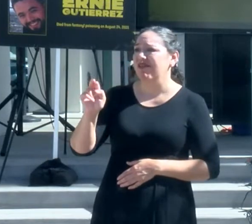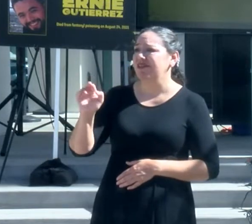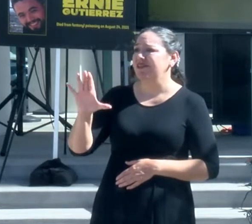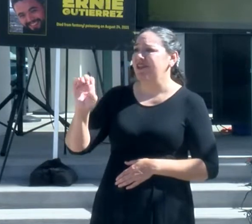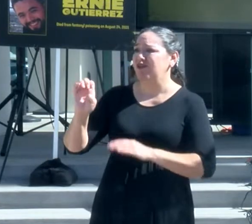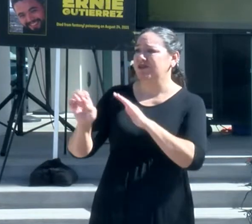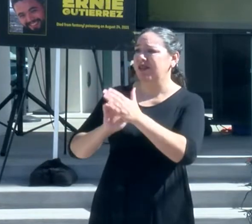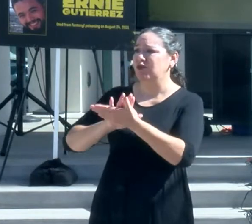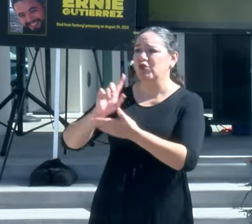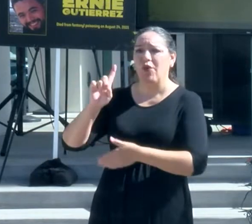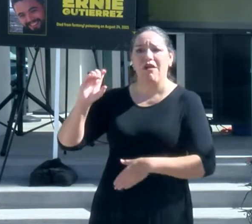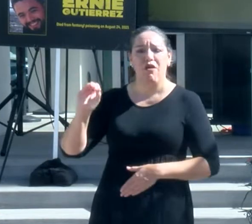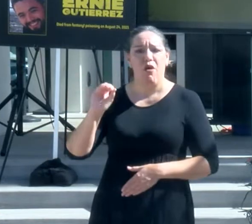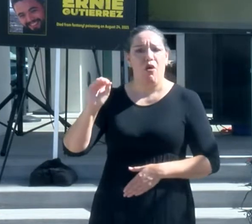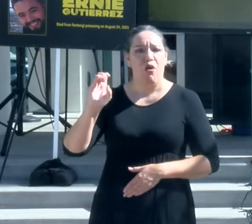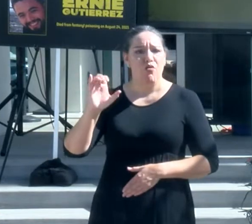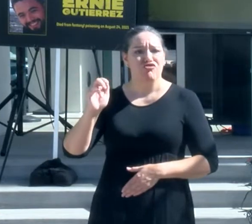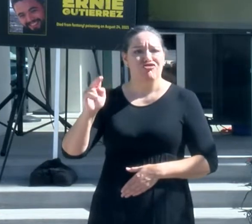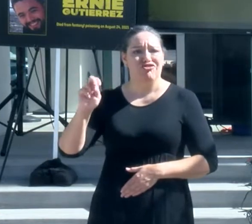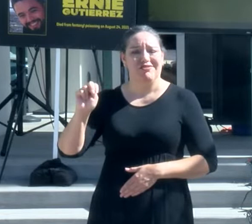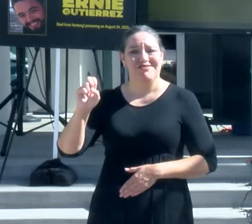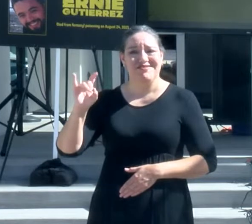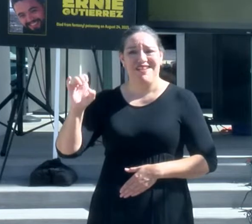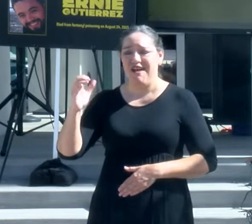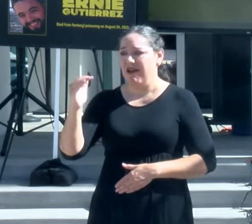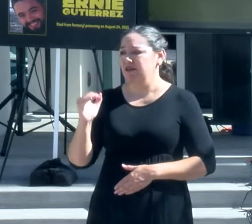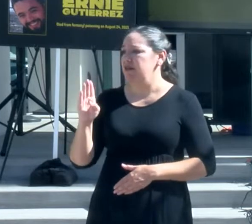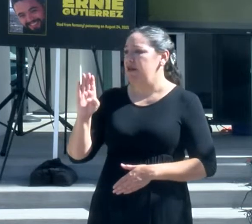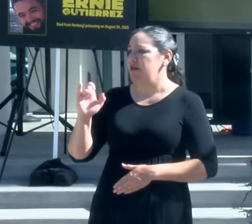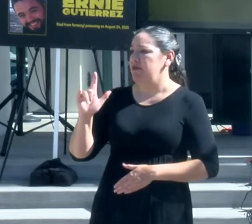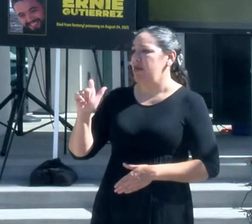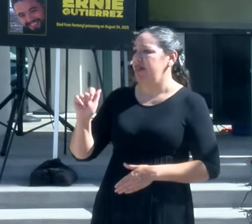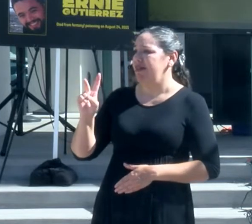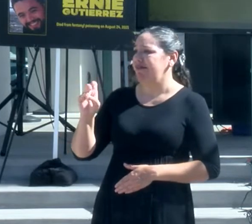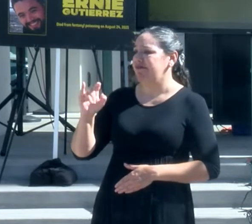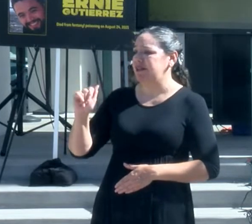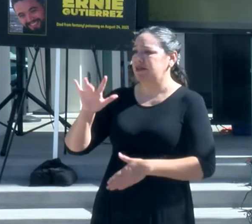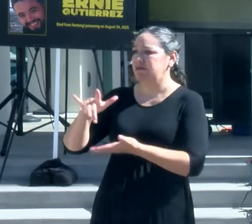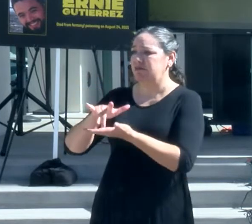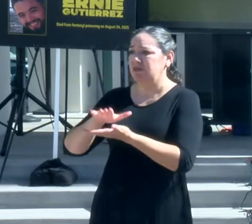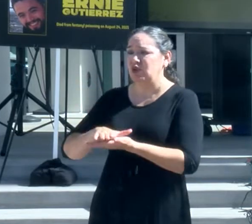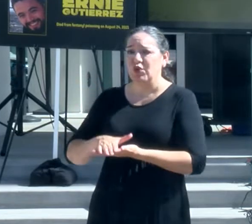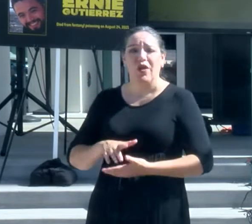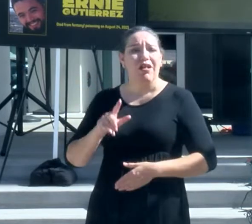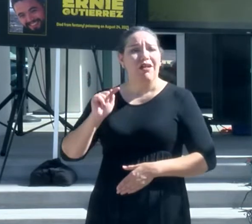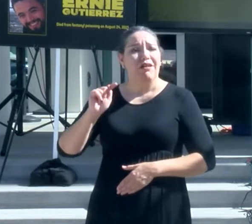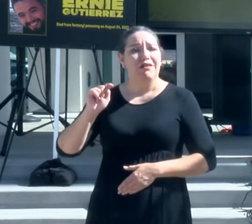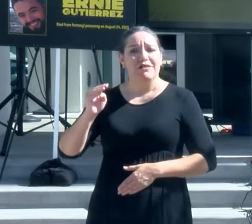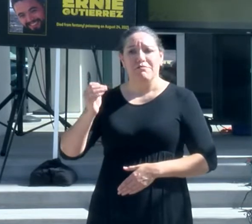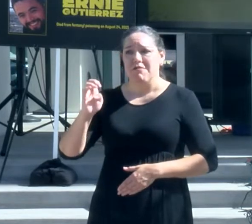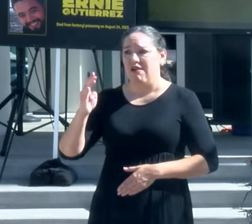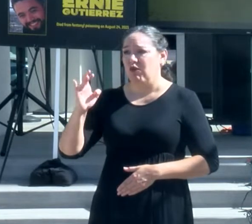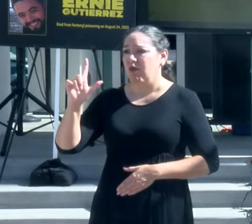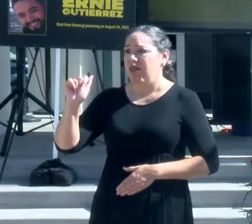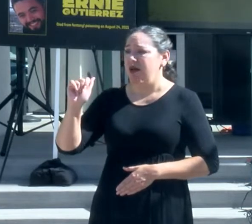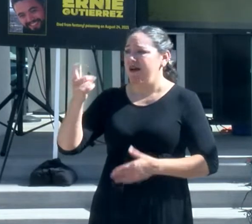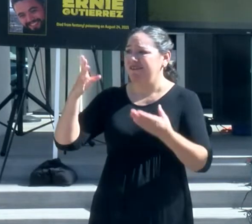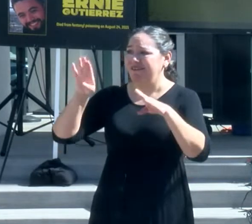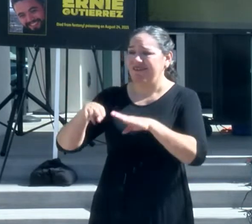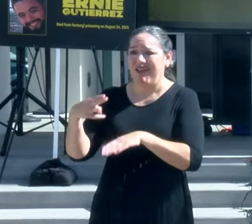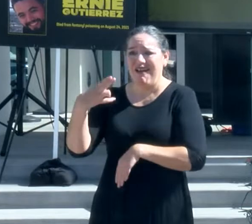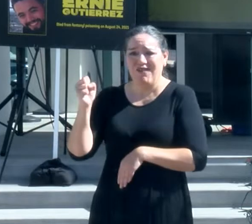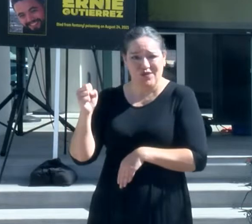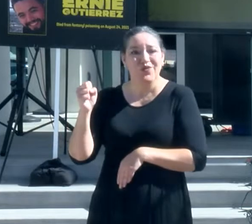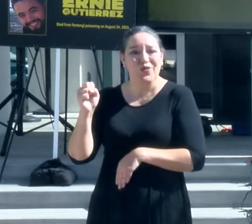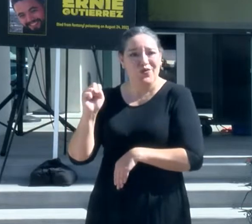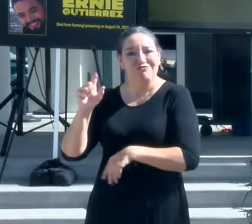Oceanside, Bella Vista Middle, and graduated from Temecula Valley High School in 2012. He couldn't wait to